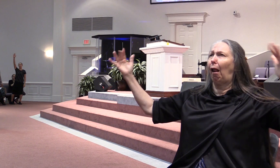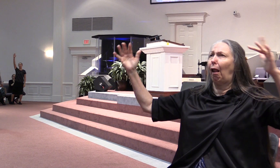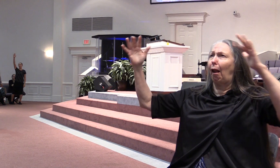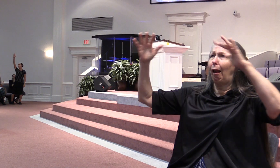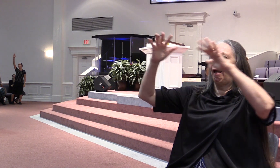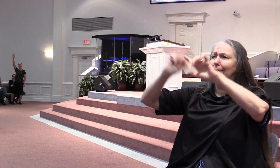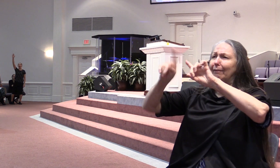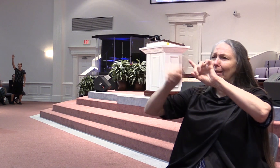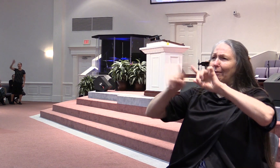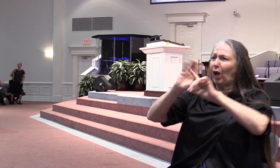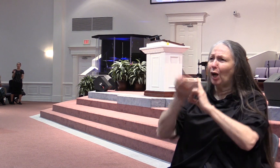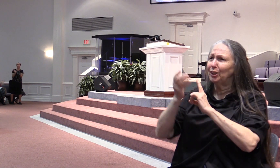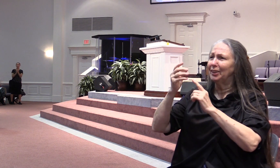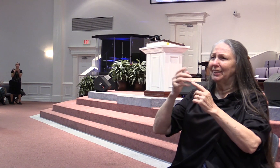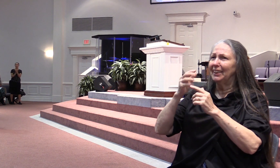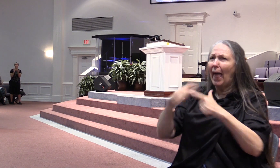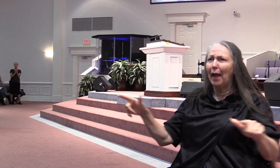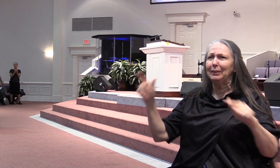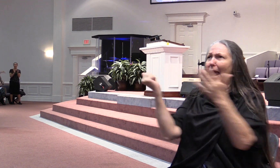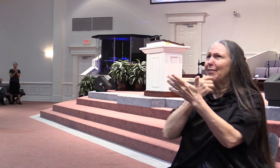every tongue?